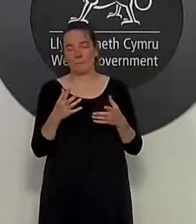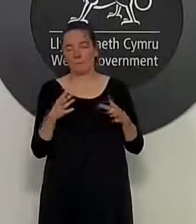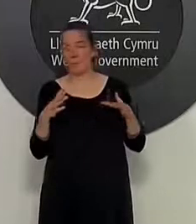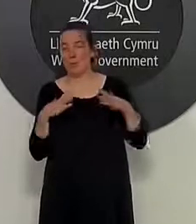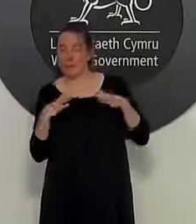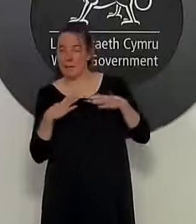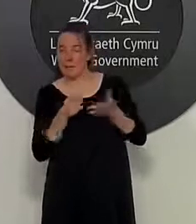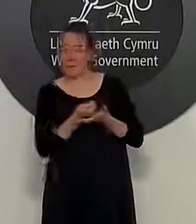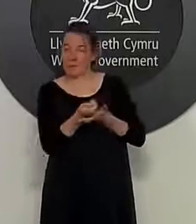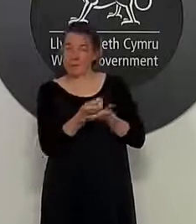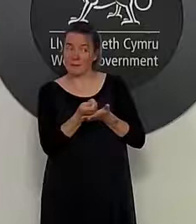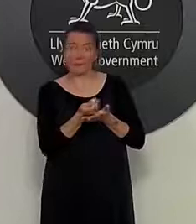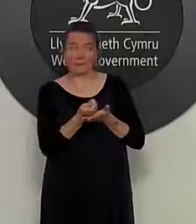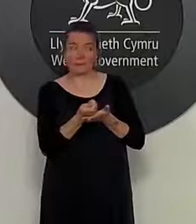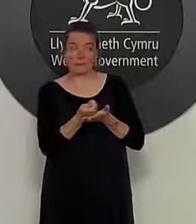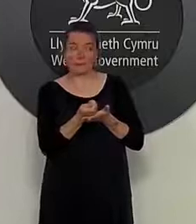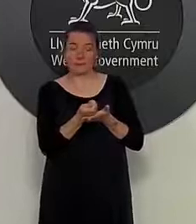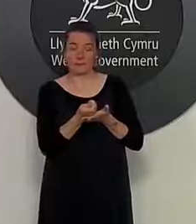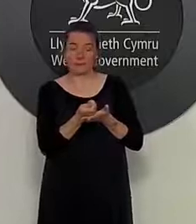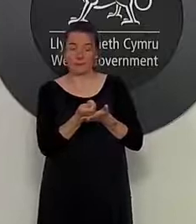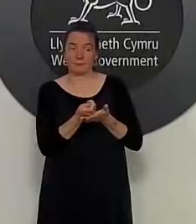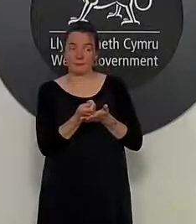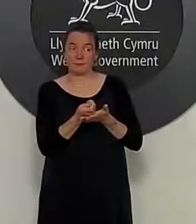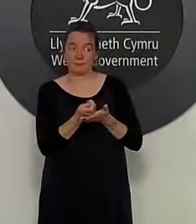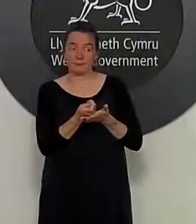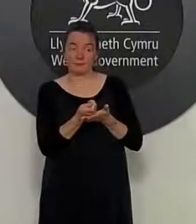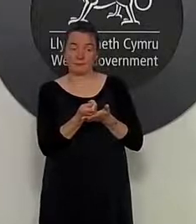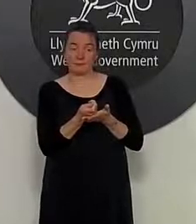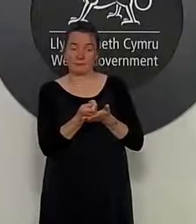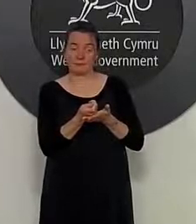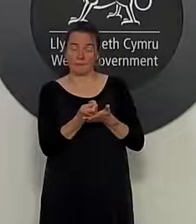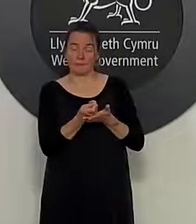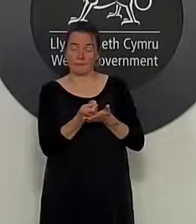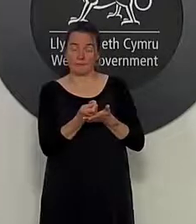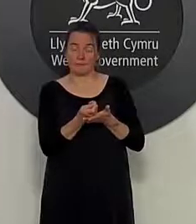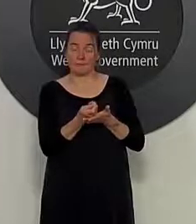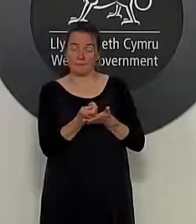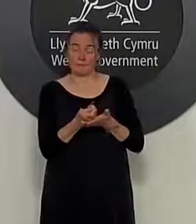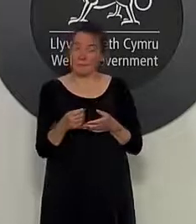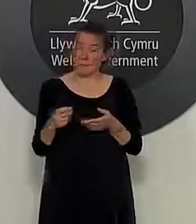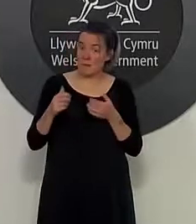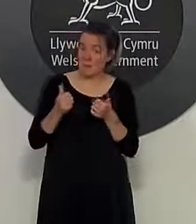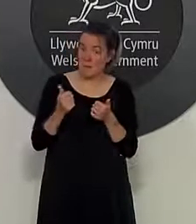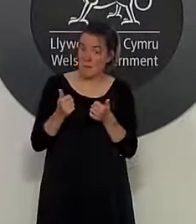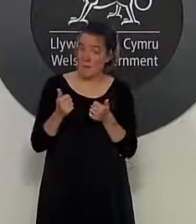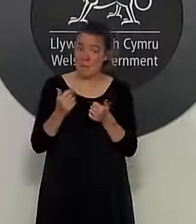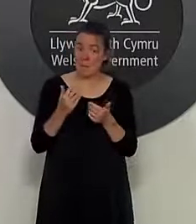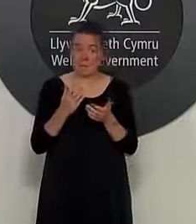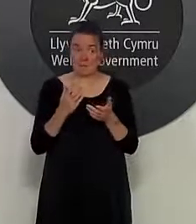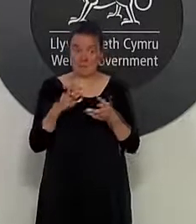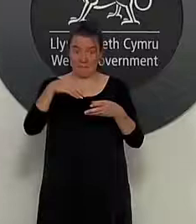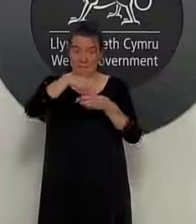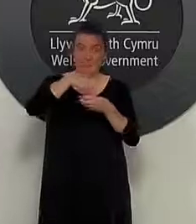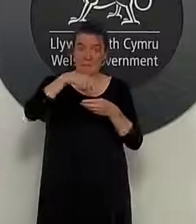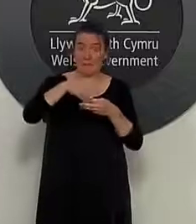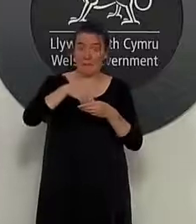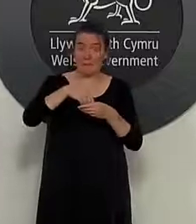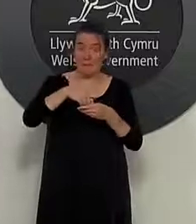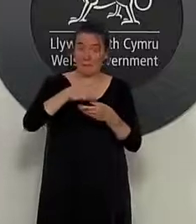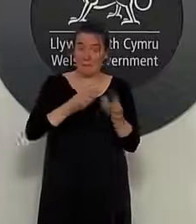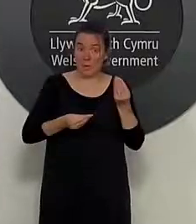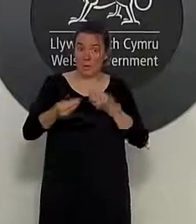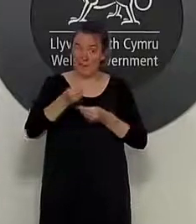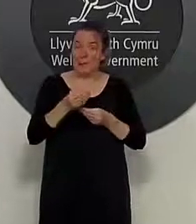Holiday lets are a very positive part of that local economy. The problem is that if